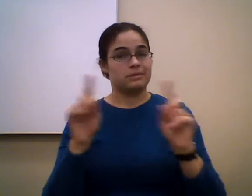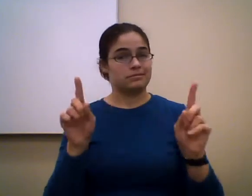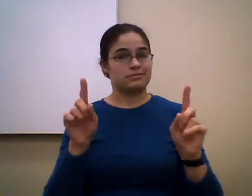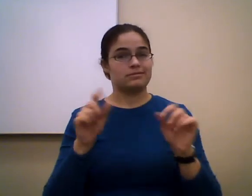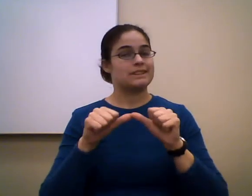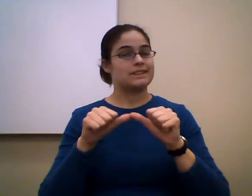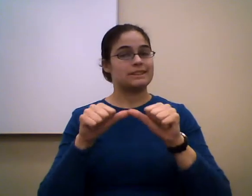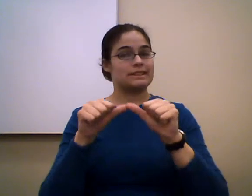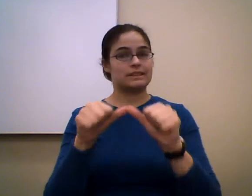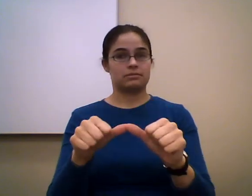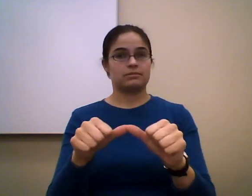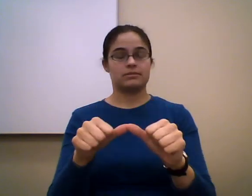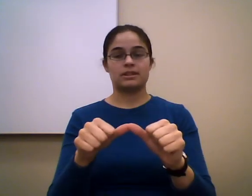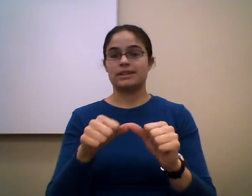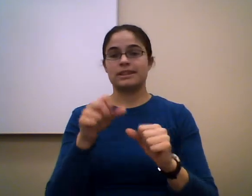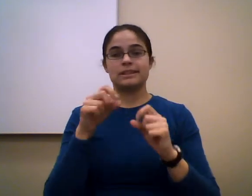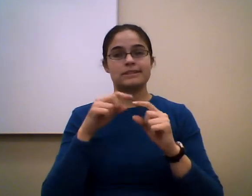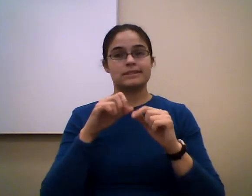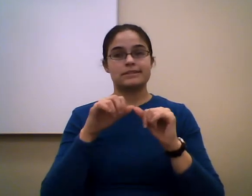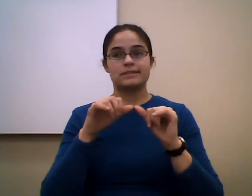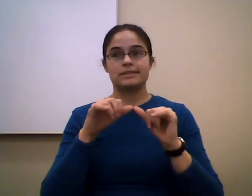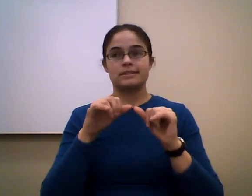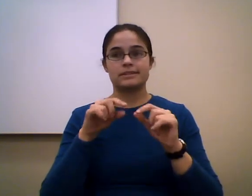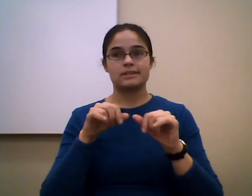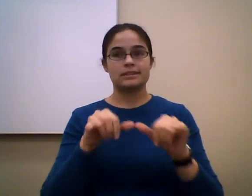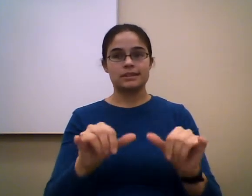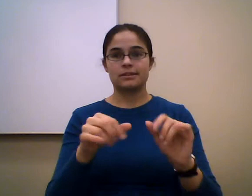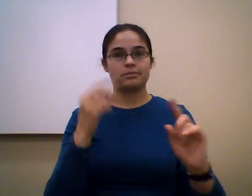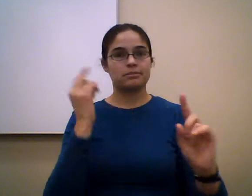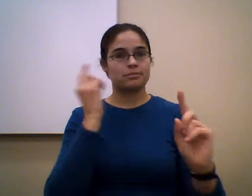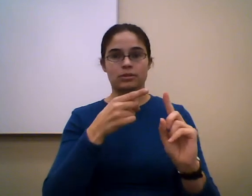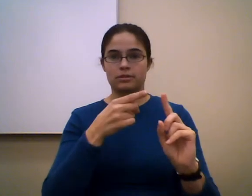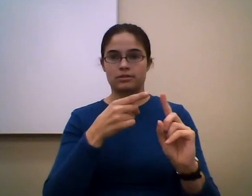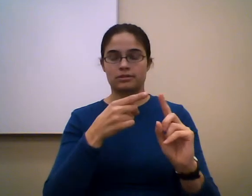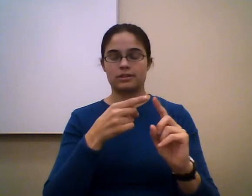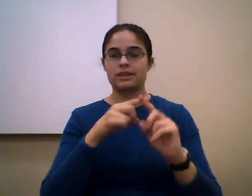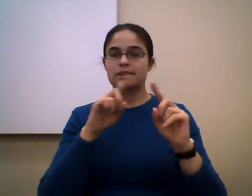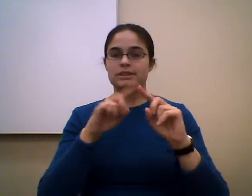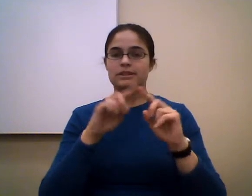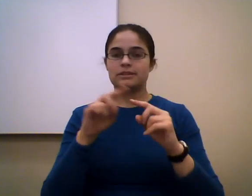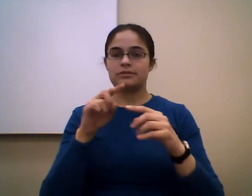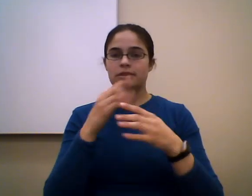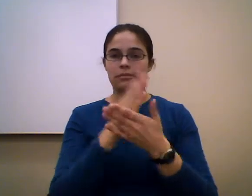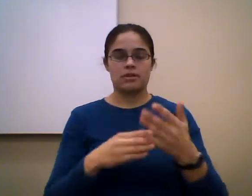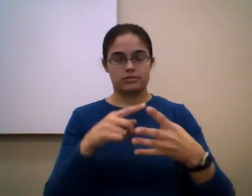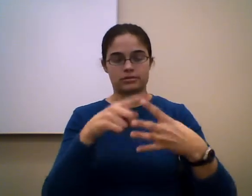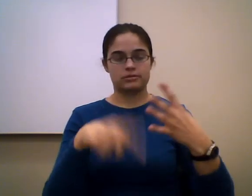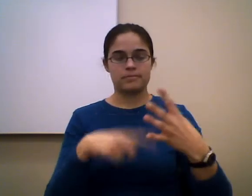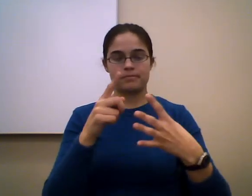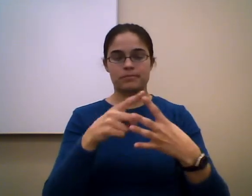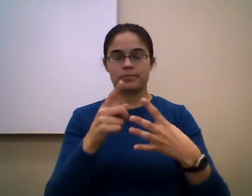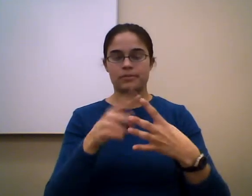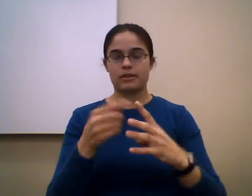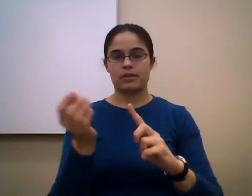justice system: the arrest phase, the prosecution phase, the arraignment phase in court, and the correctional